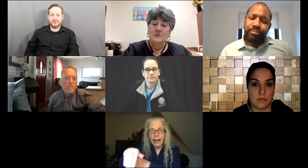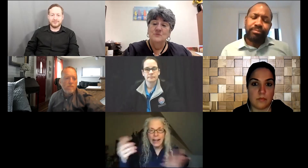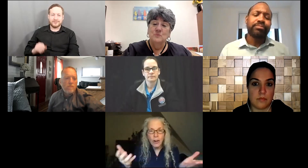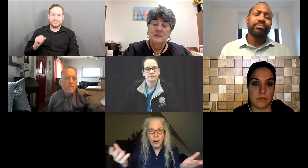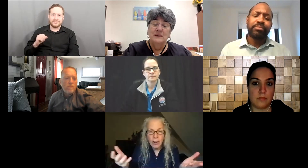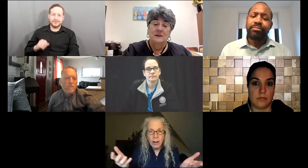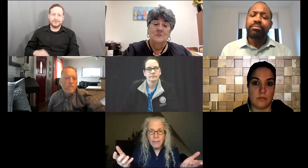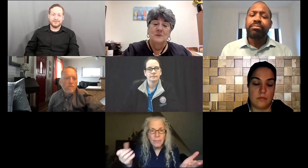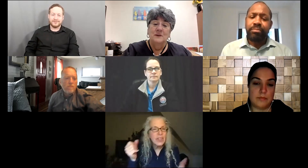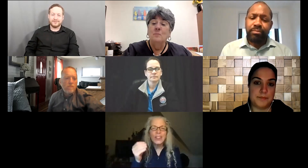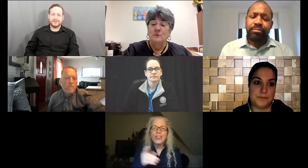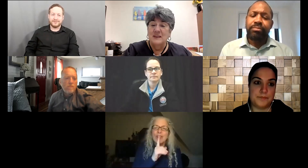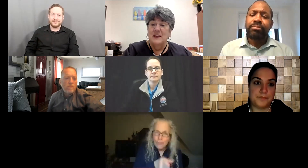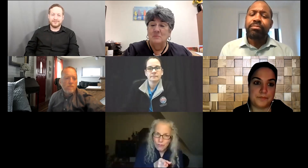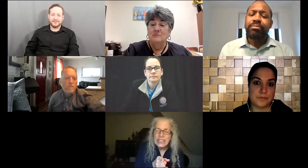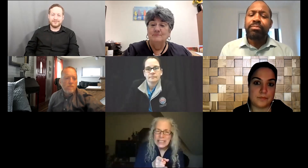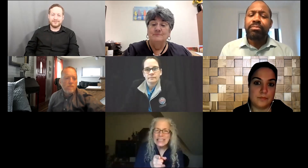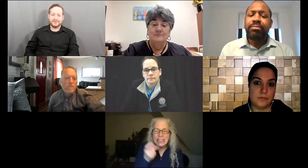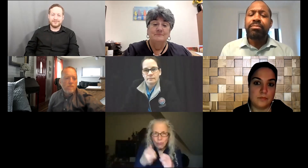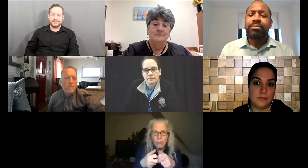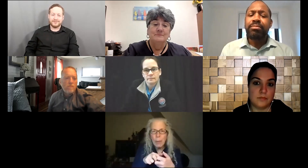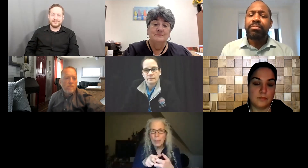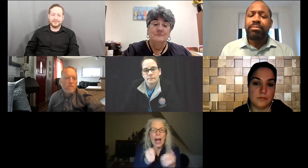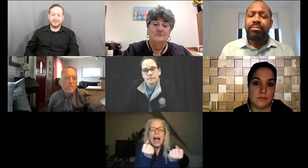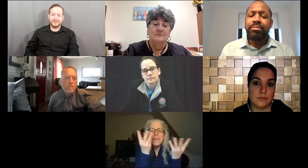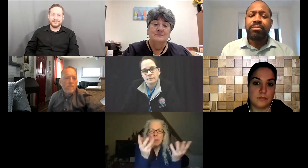So it's really a numbers game.